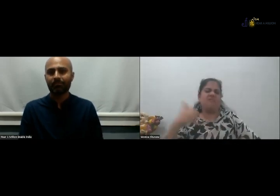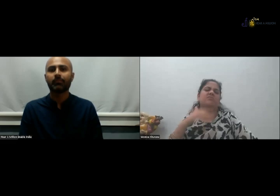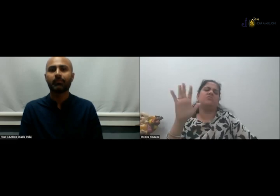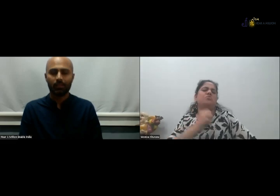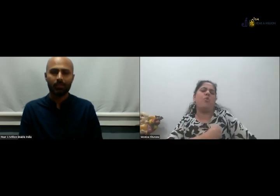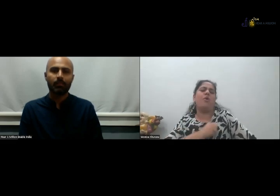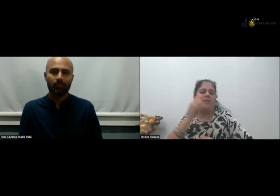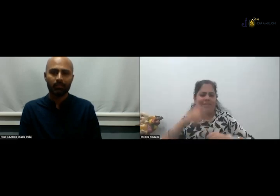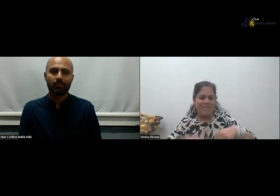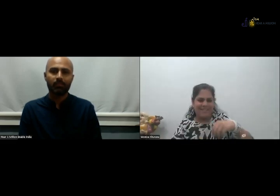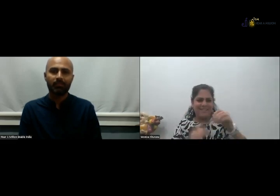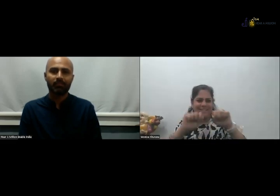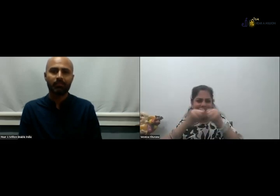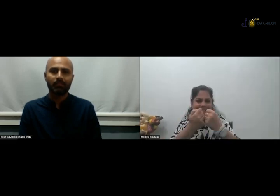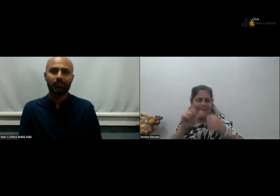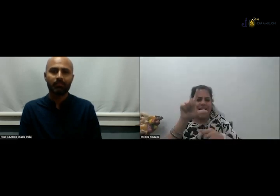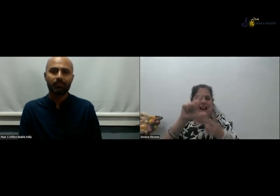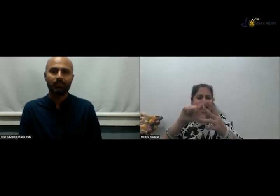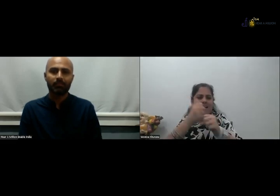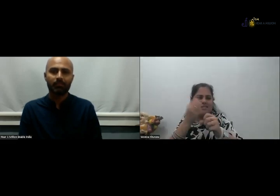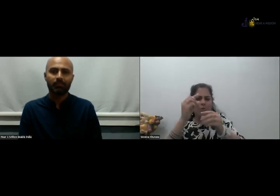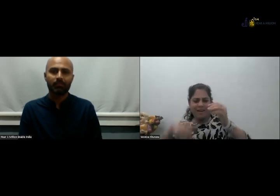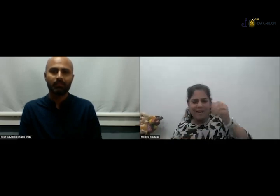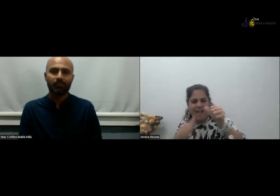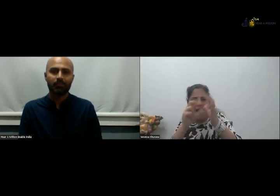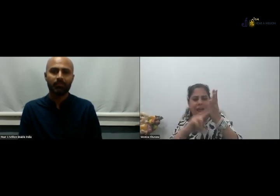was no more. And I had